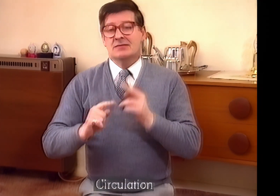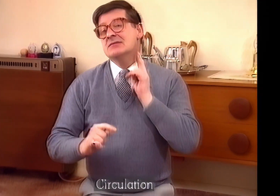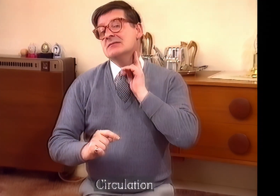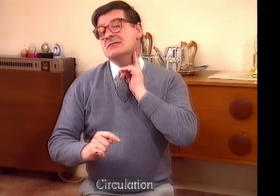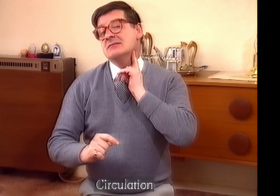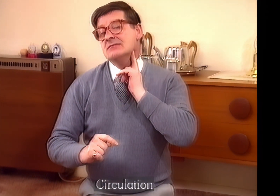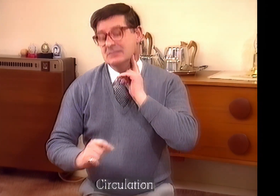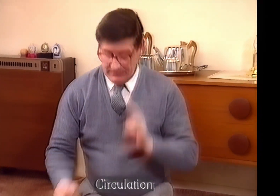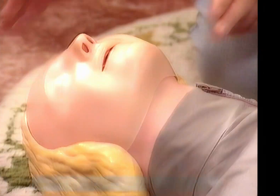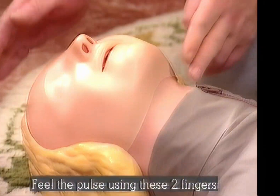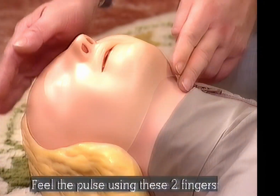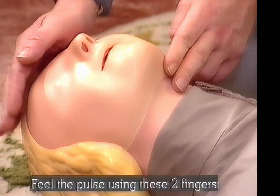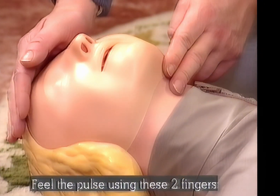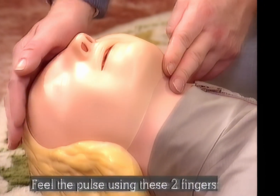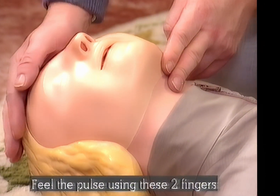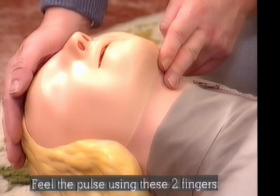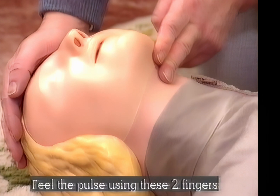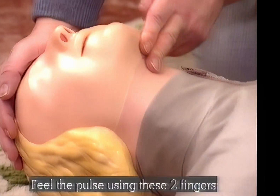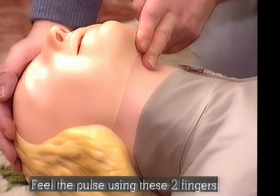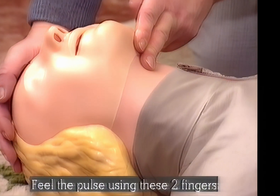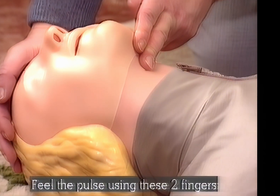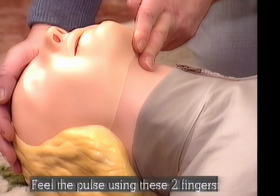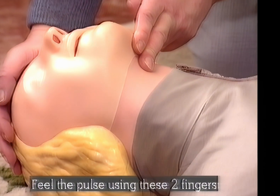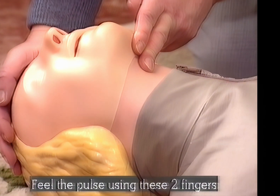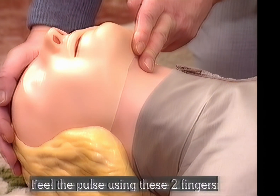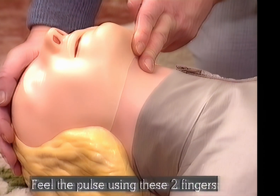Circulation. You can feel the pulse using these 2 fingers.